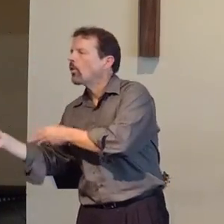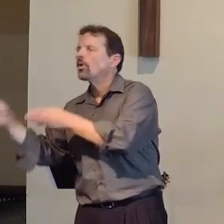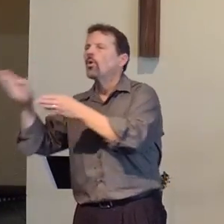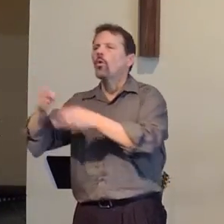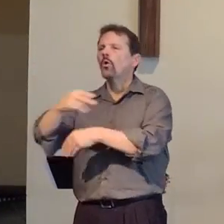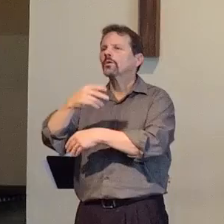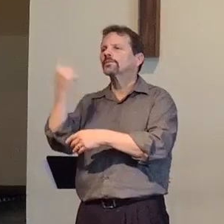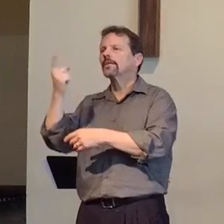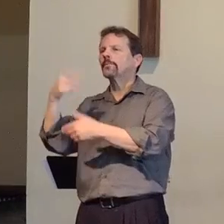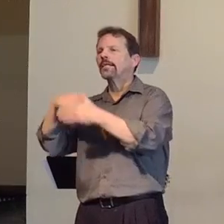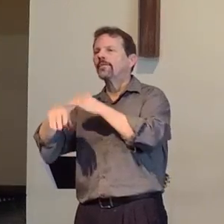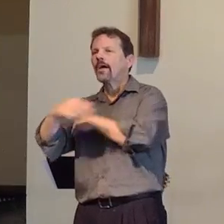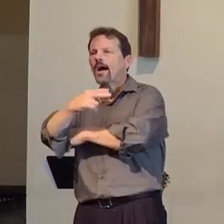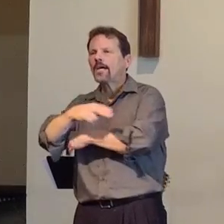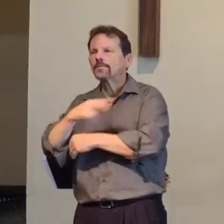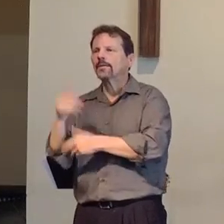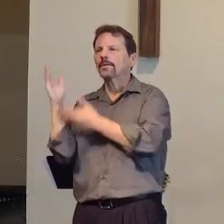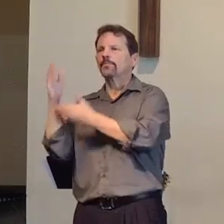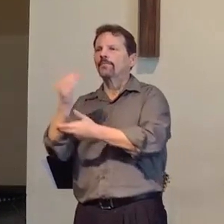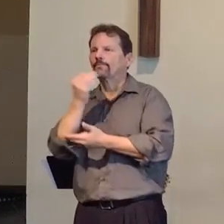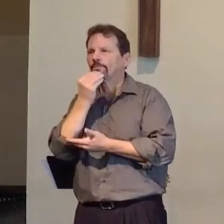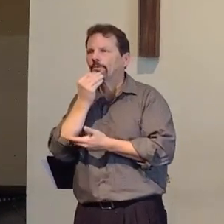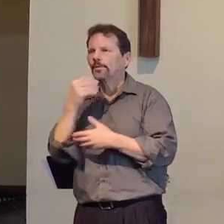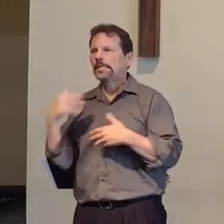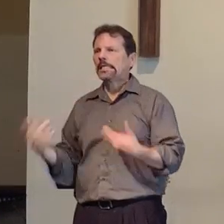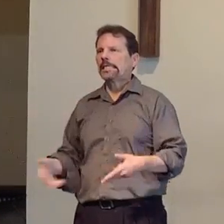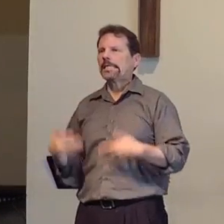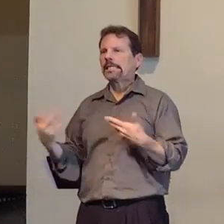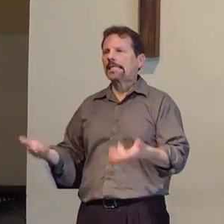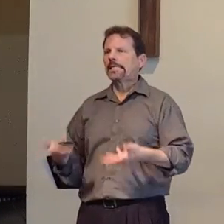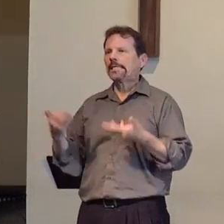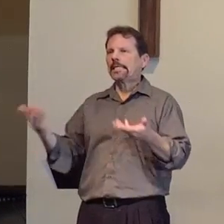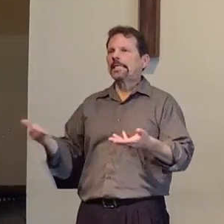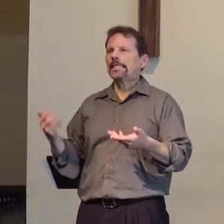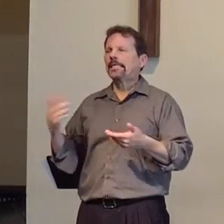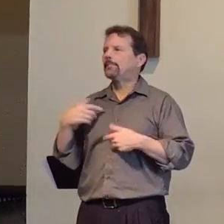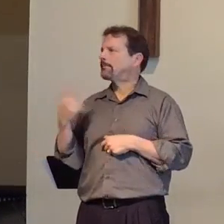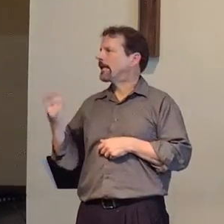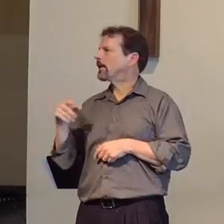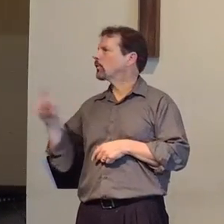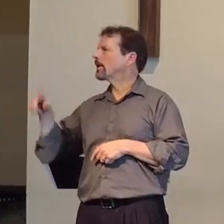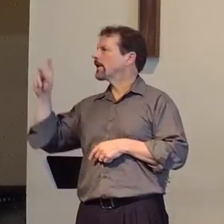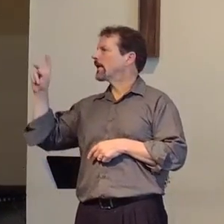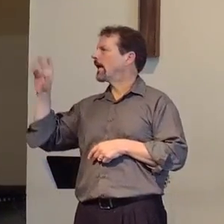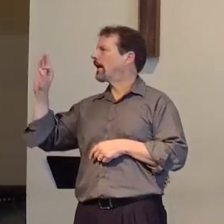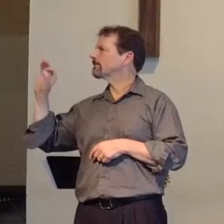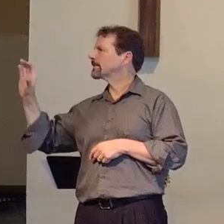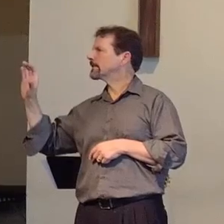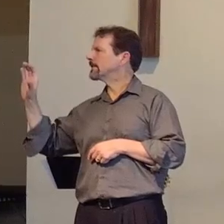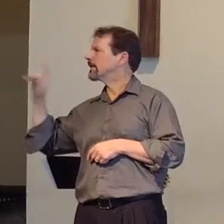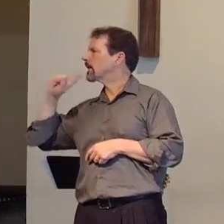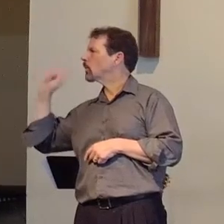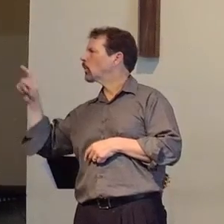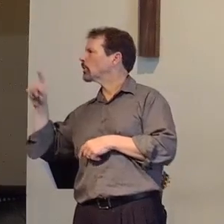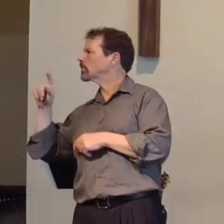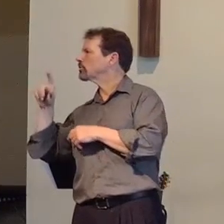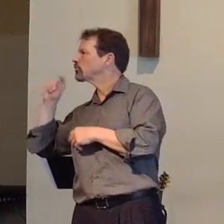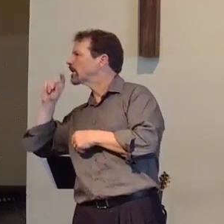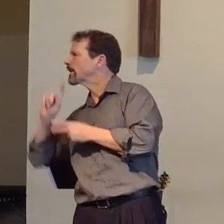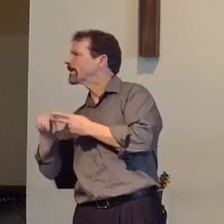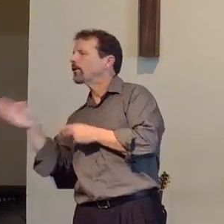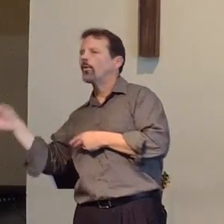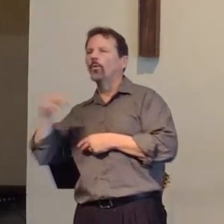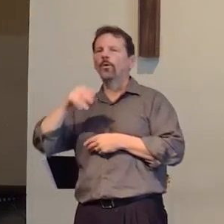a meal, I got nothing but maybe a bucket of KFC and some Pop-Tarts, and maybe that's okay for us,